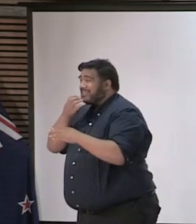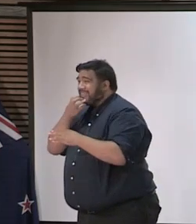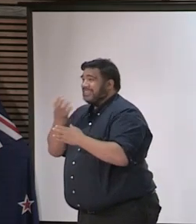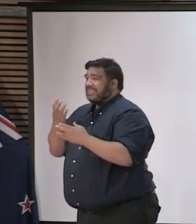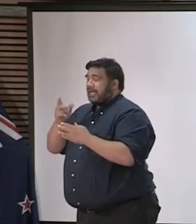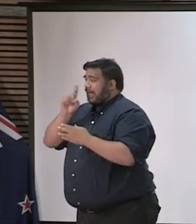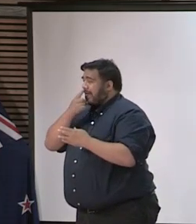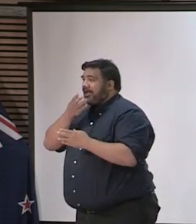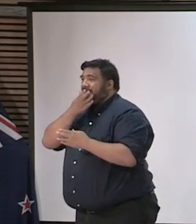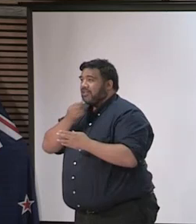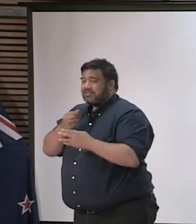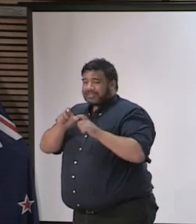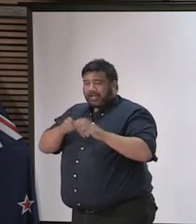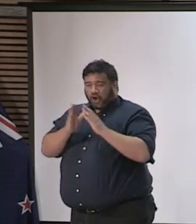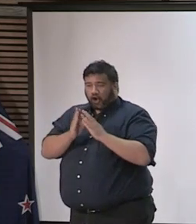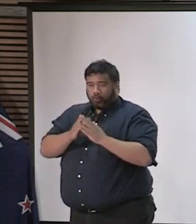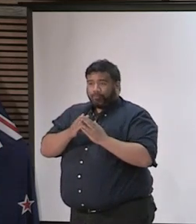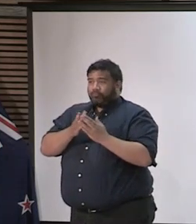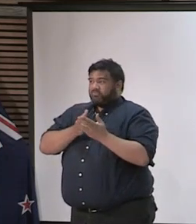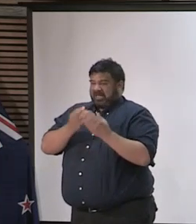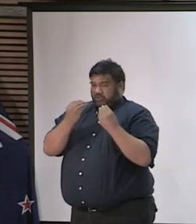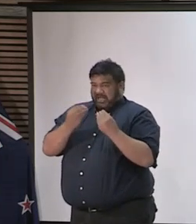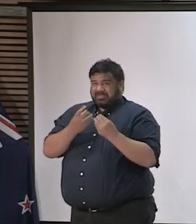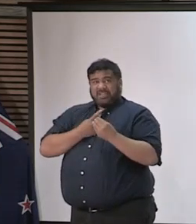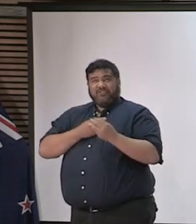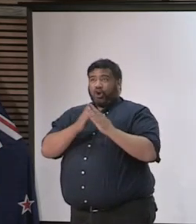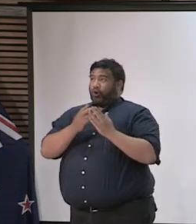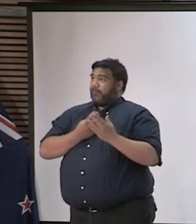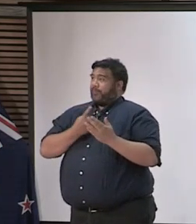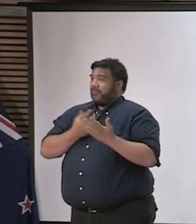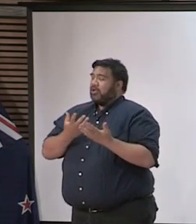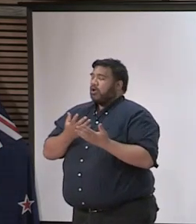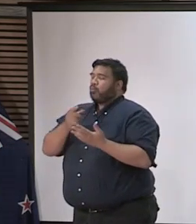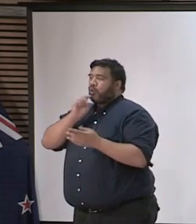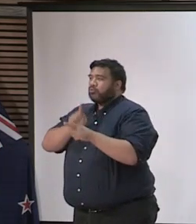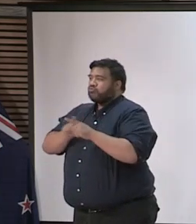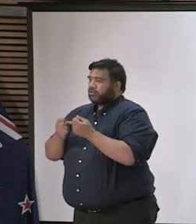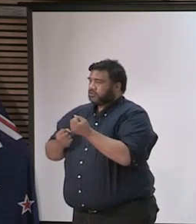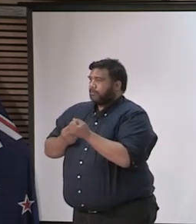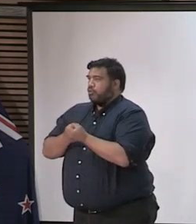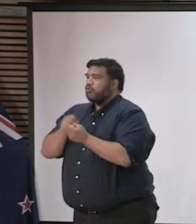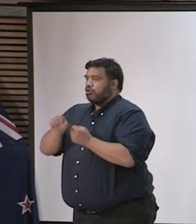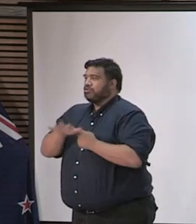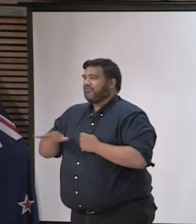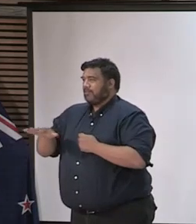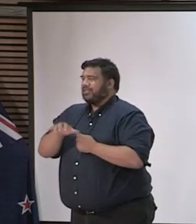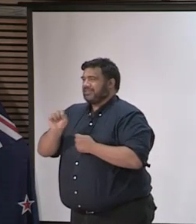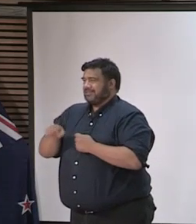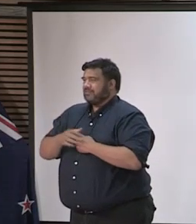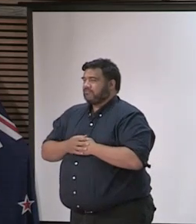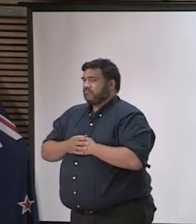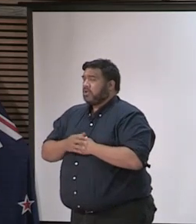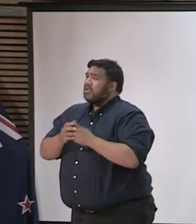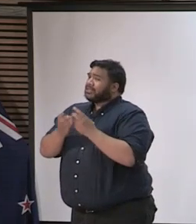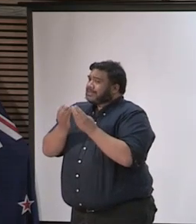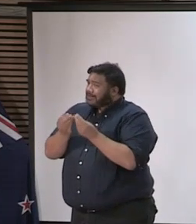that we do need schools and early learning services to be able to provide support to those families. In some cases, it's also going to be possible,